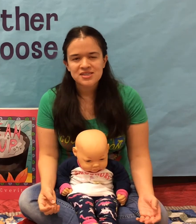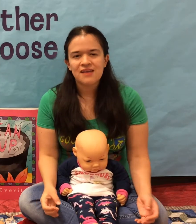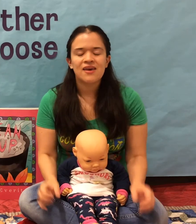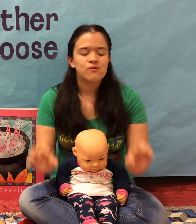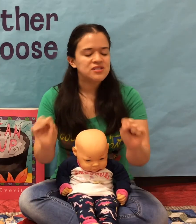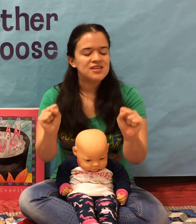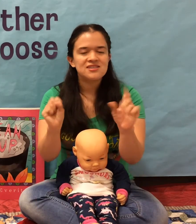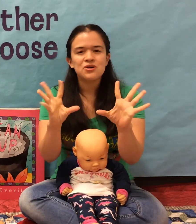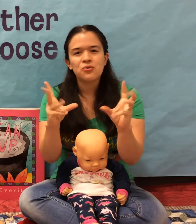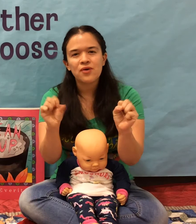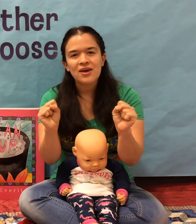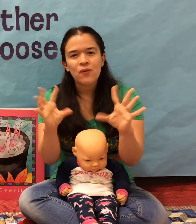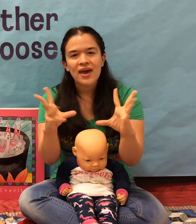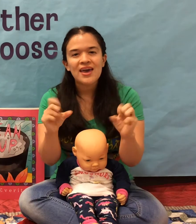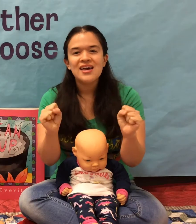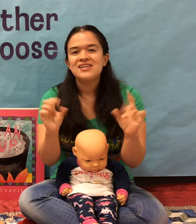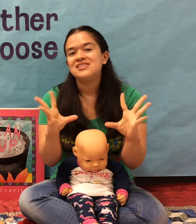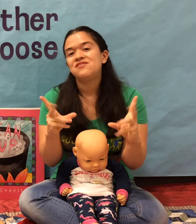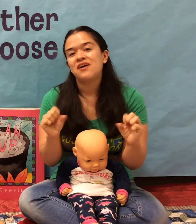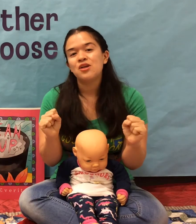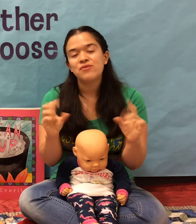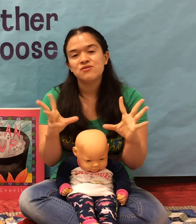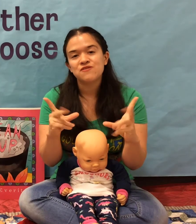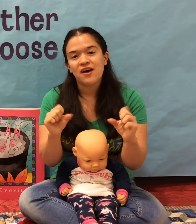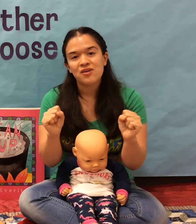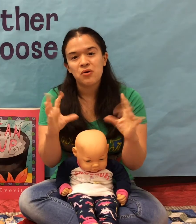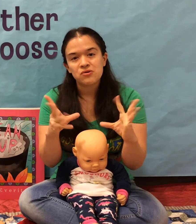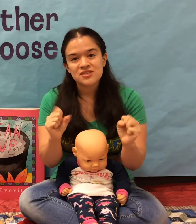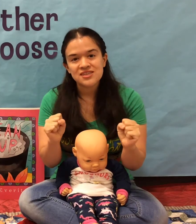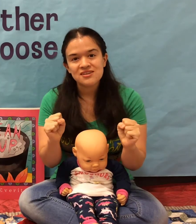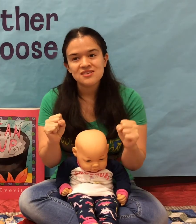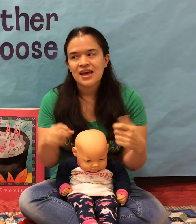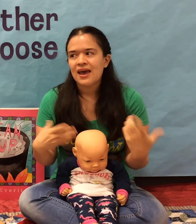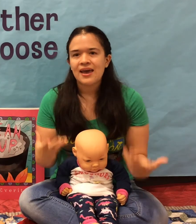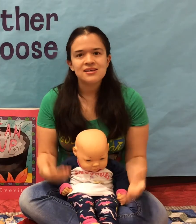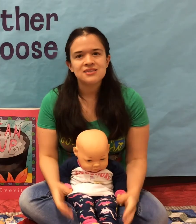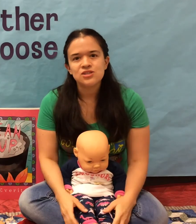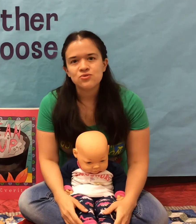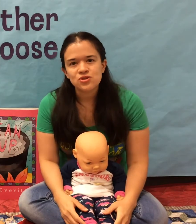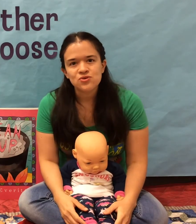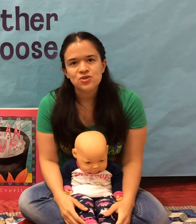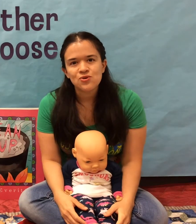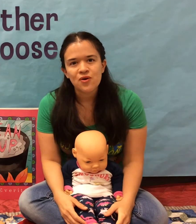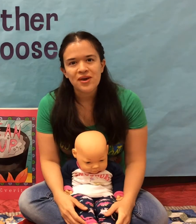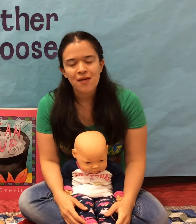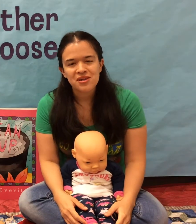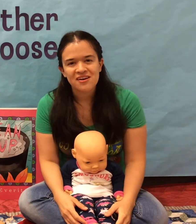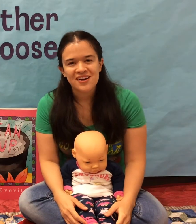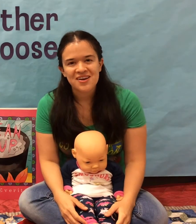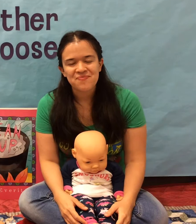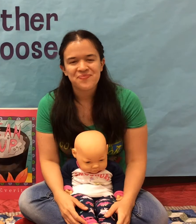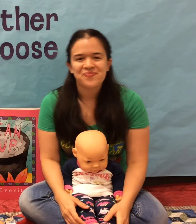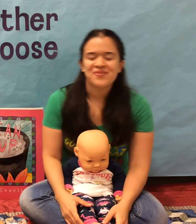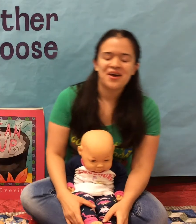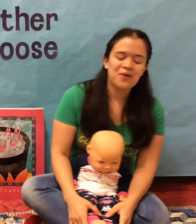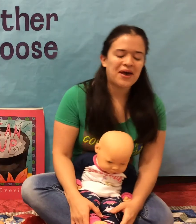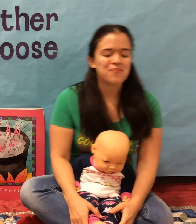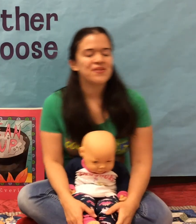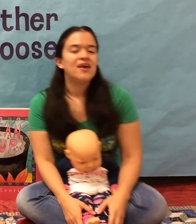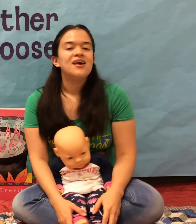sign language is it's a great way to develop those fine motor skills and to introduce new vocabulary. Okay,